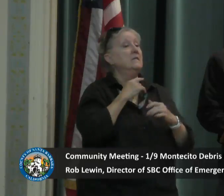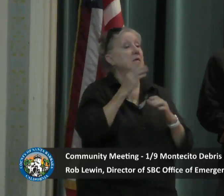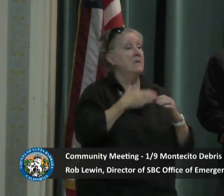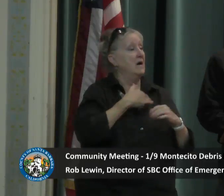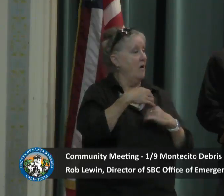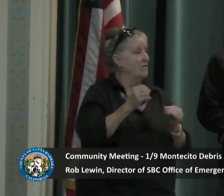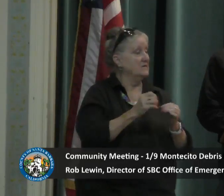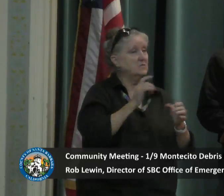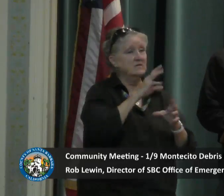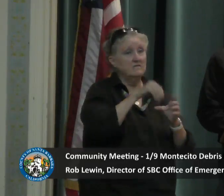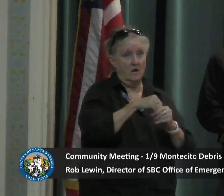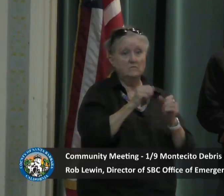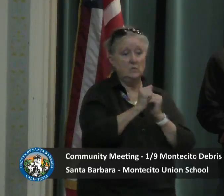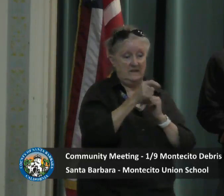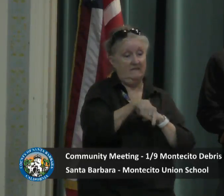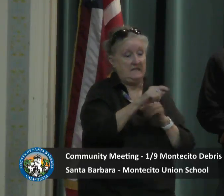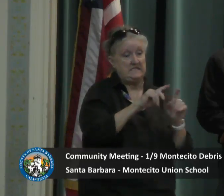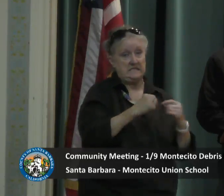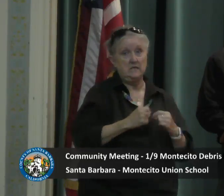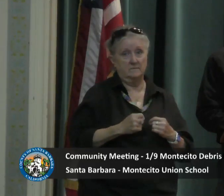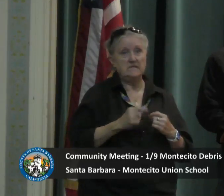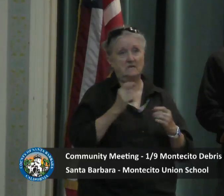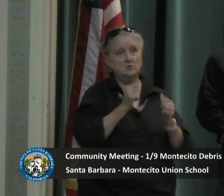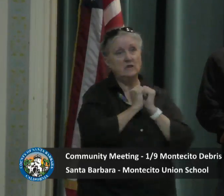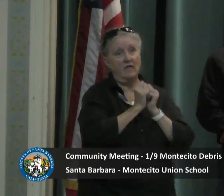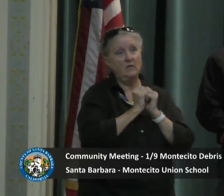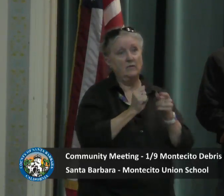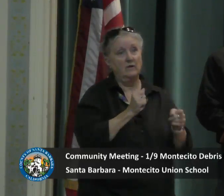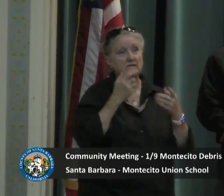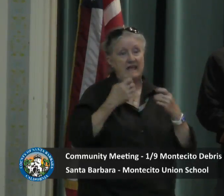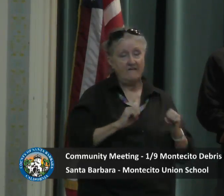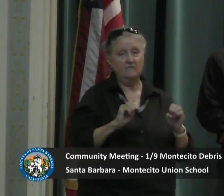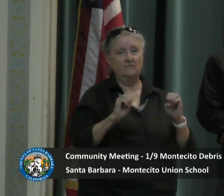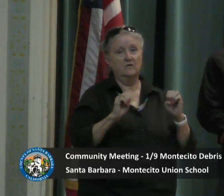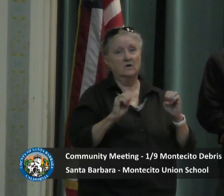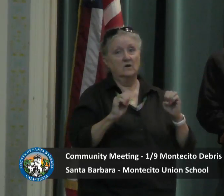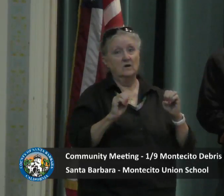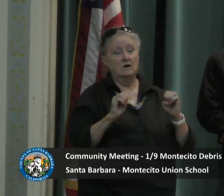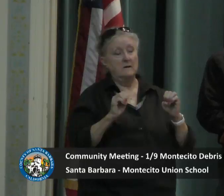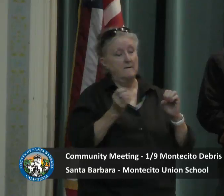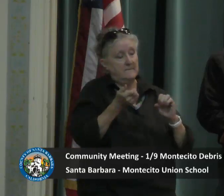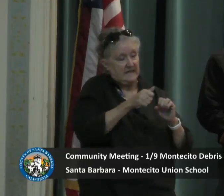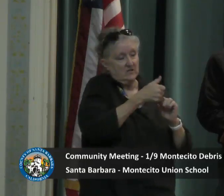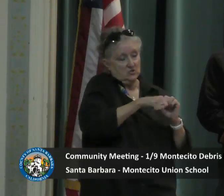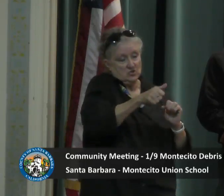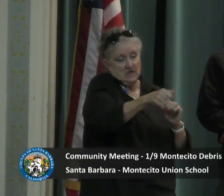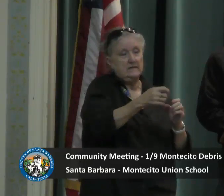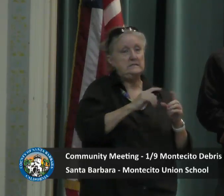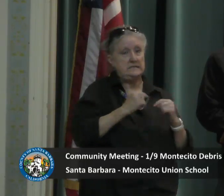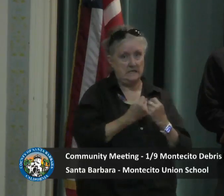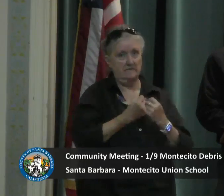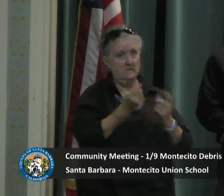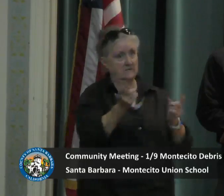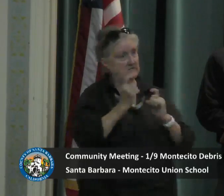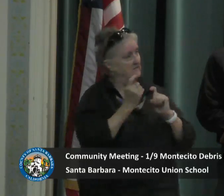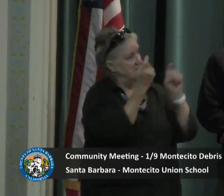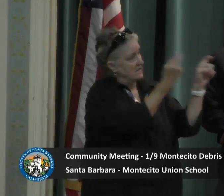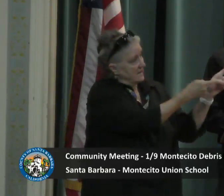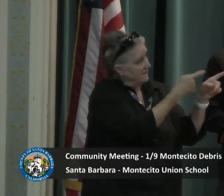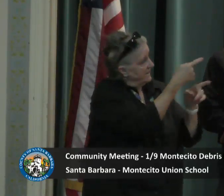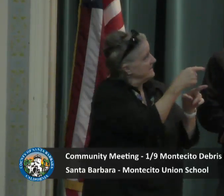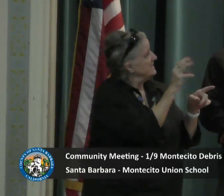were engaged with these teams, and together the effort of each of these teams has given us this map that